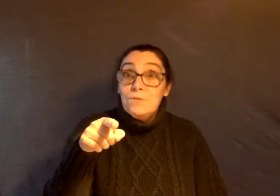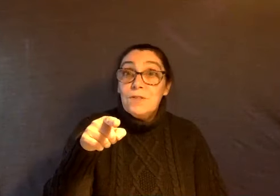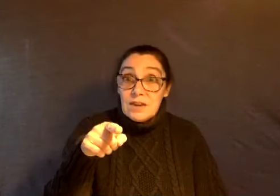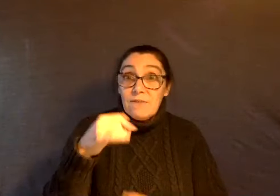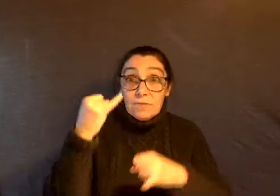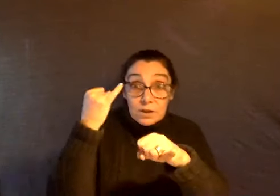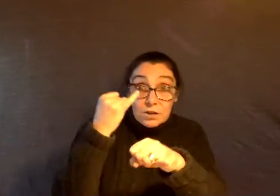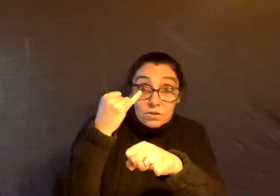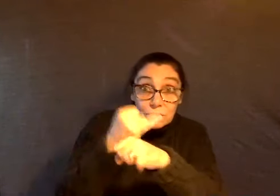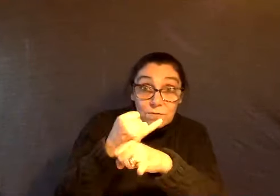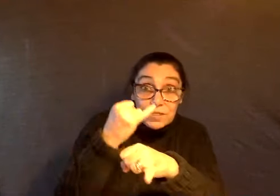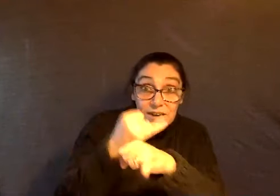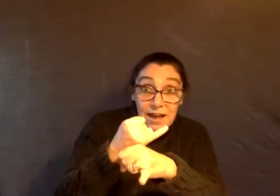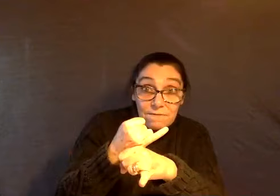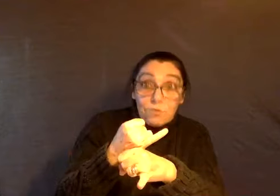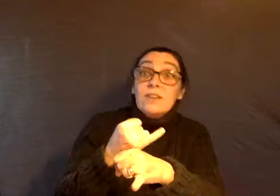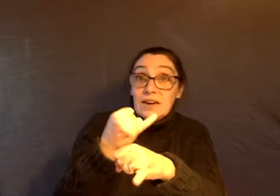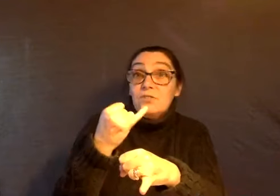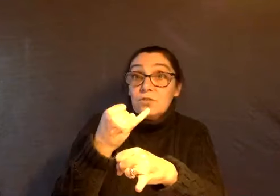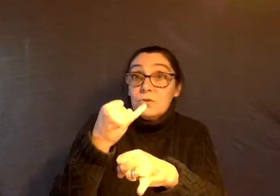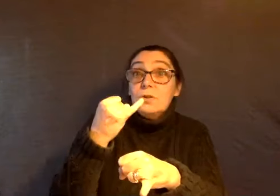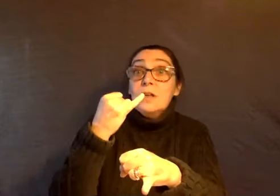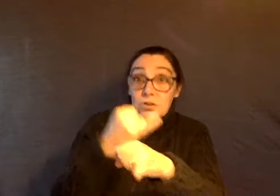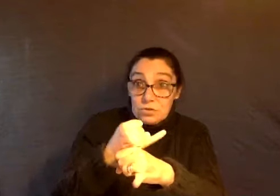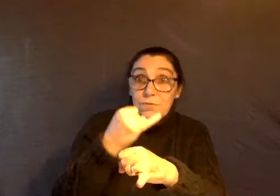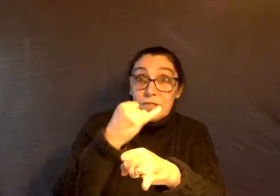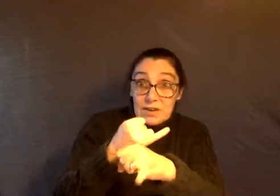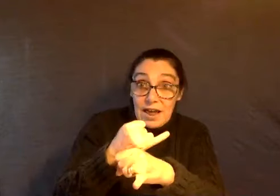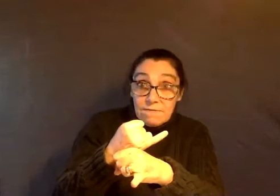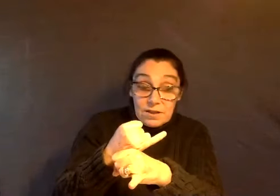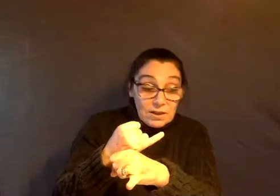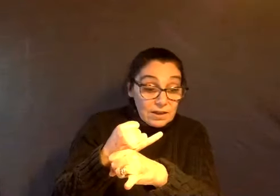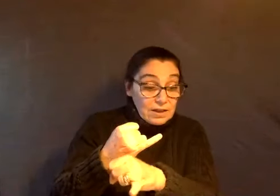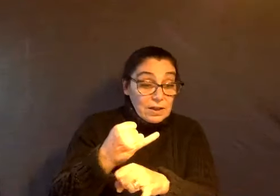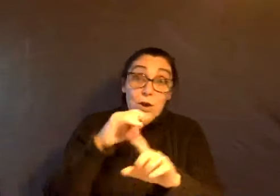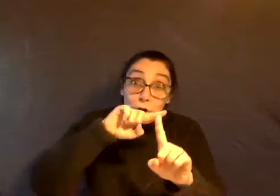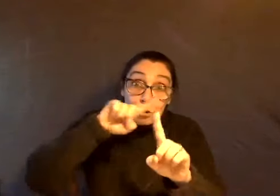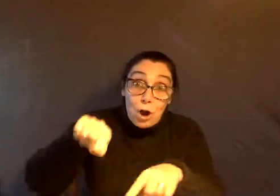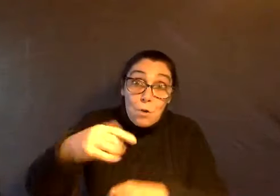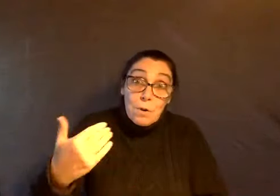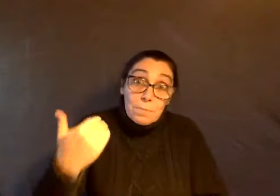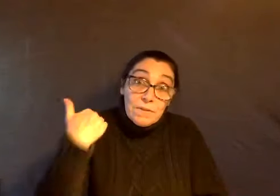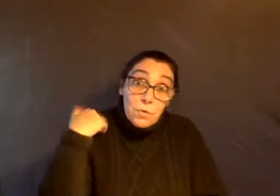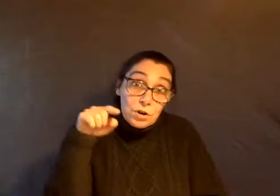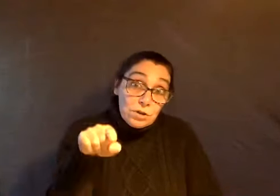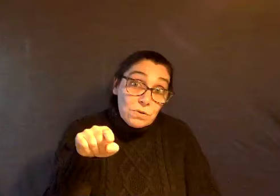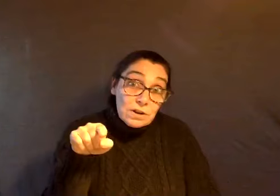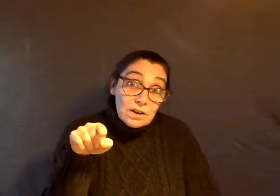for the deaf? School for the deaf, residential school, school for the deaf. Go before you.